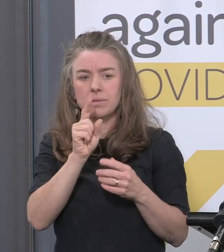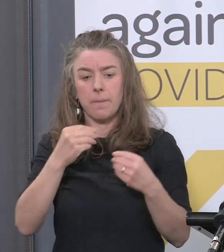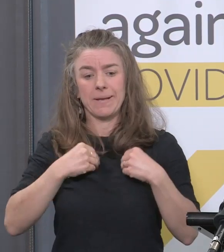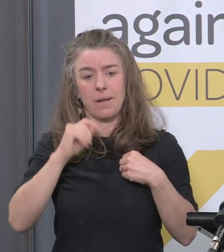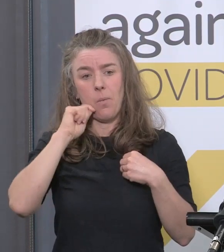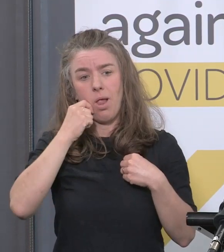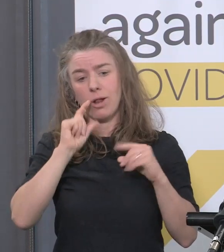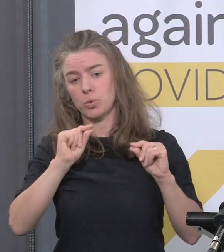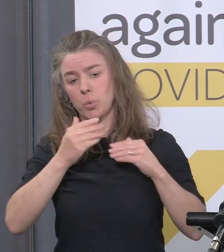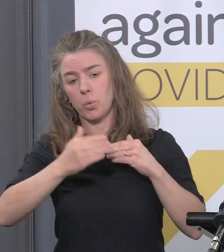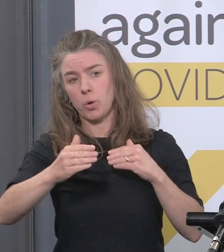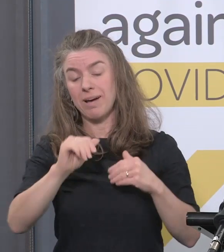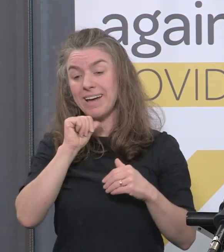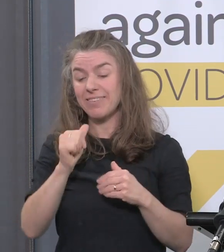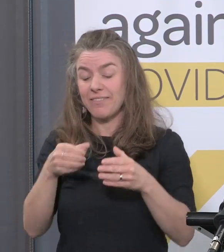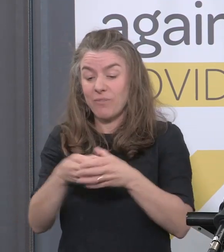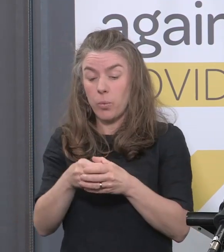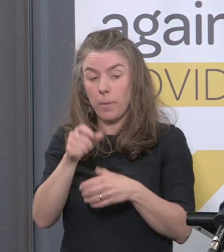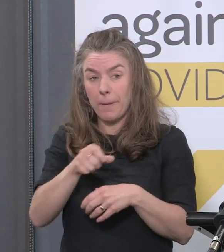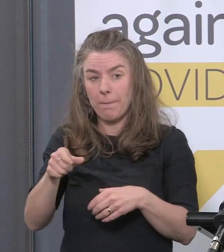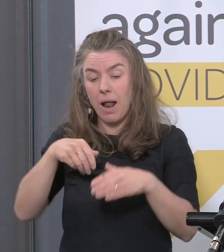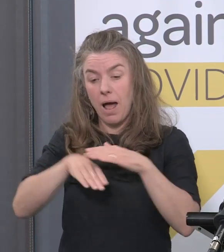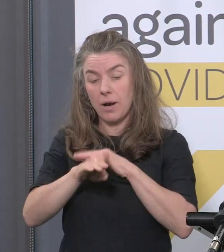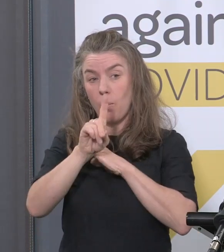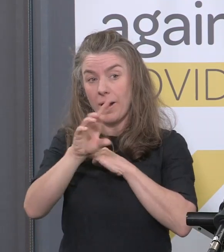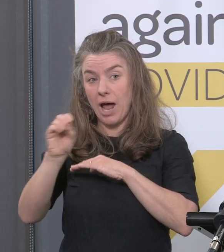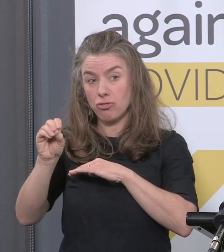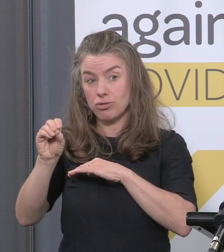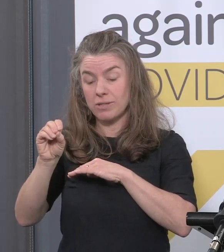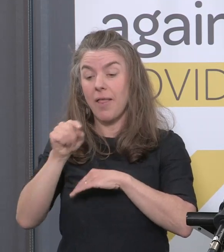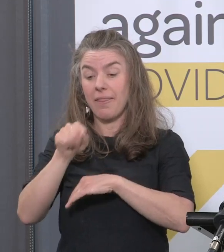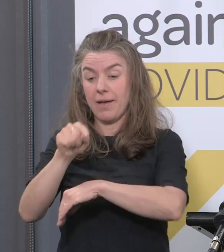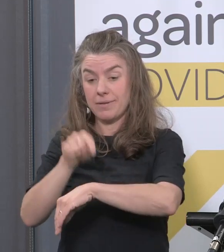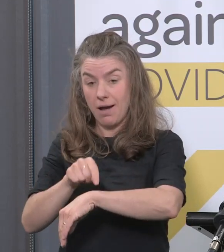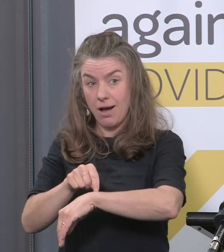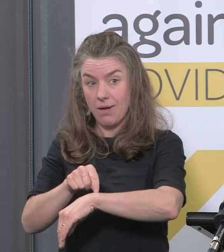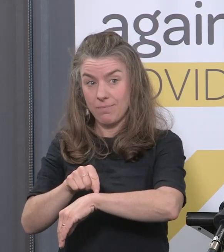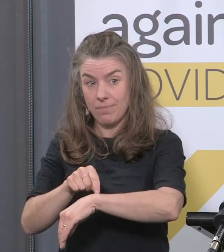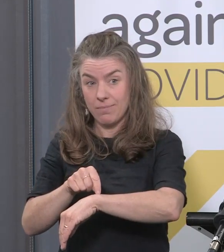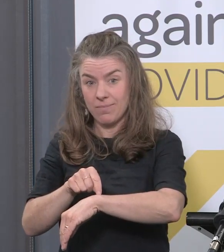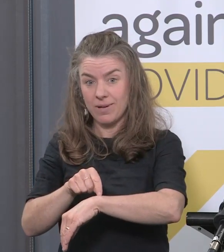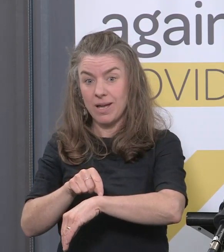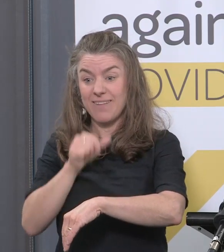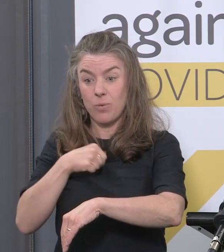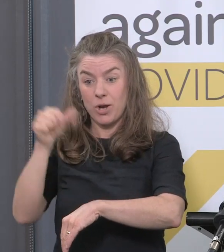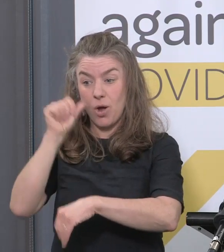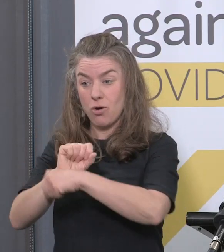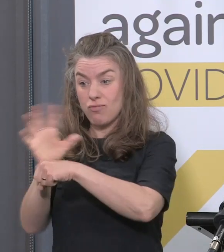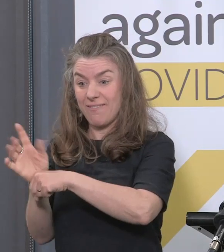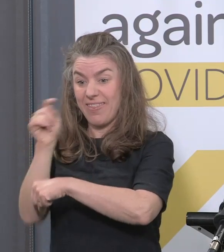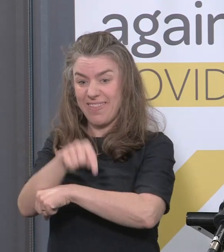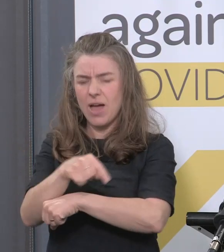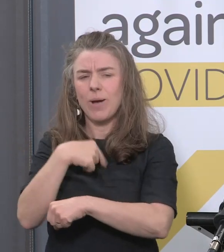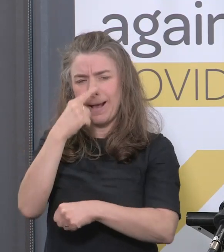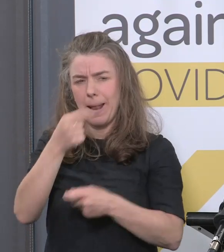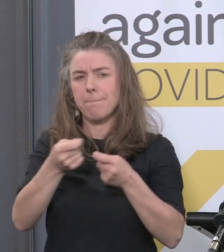if there's a relatively modest number of people, less than 100 in a bar at a particular time, and we know there's a case who's been there, then that's a manageable